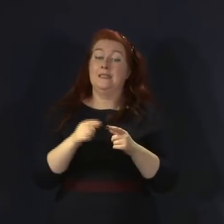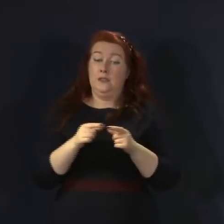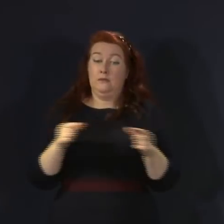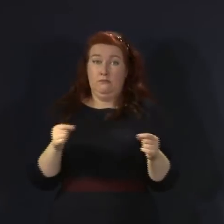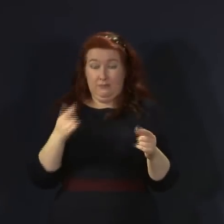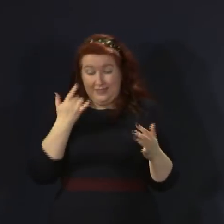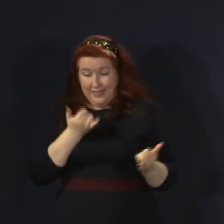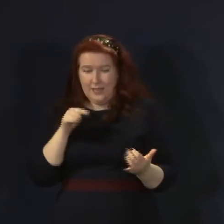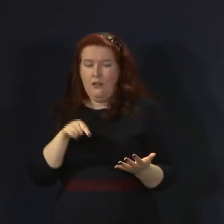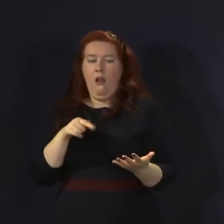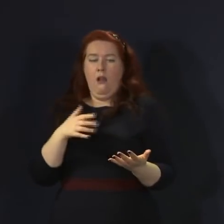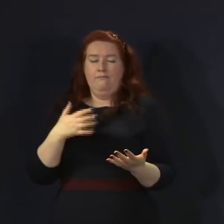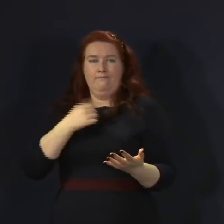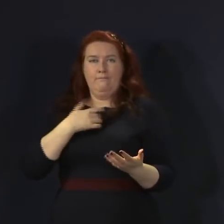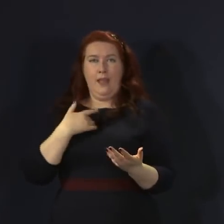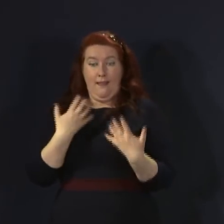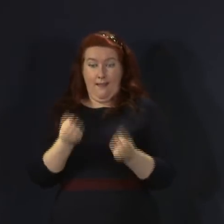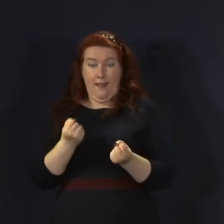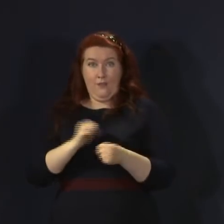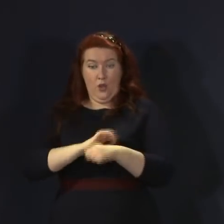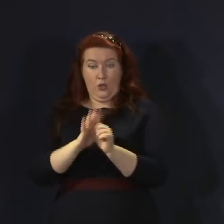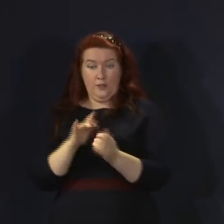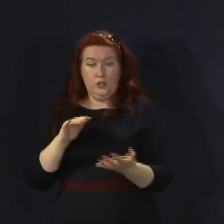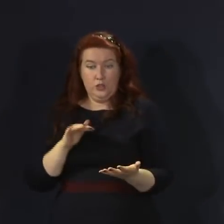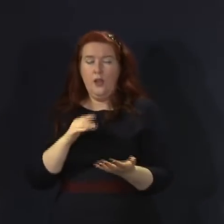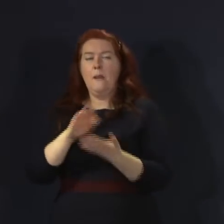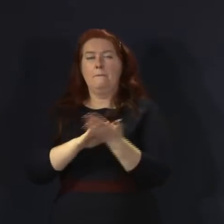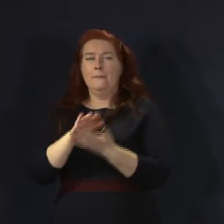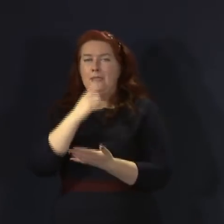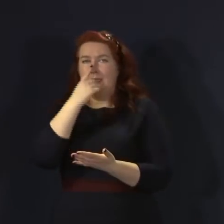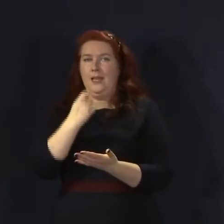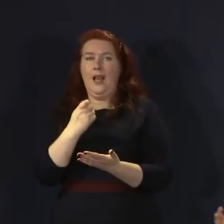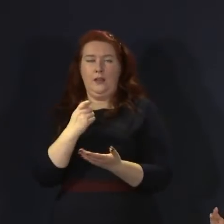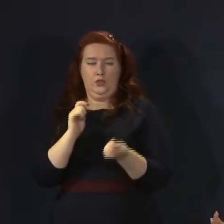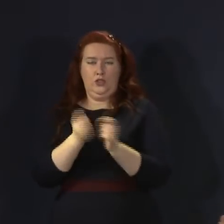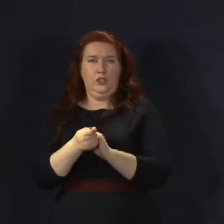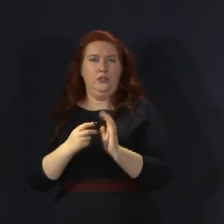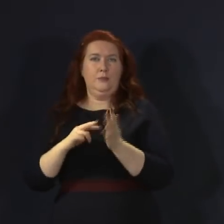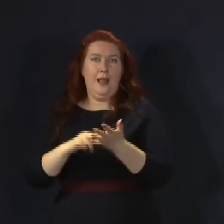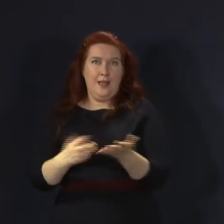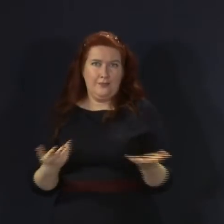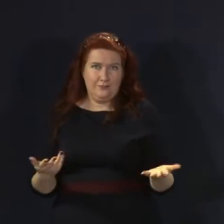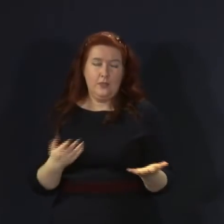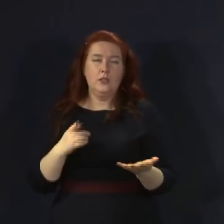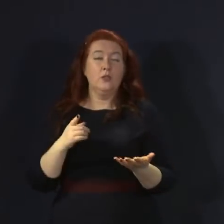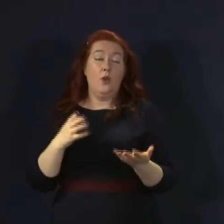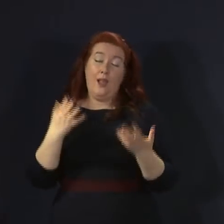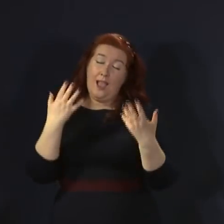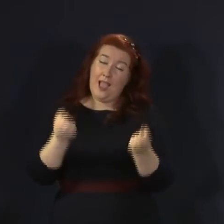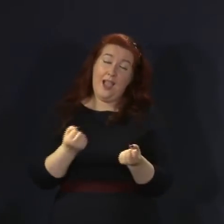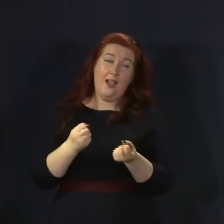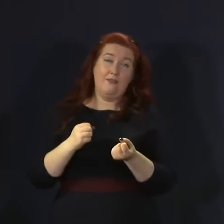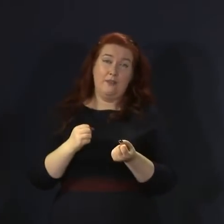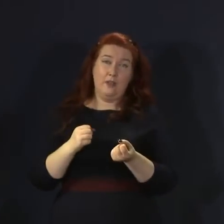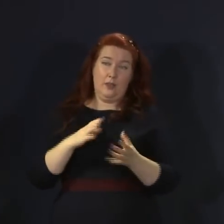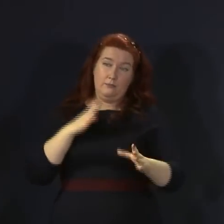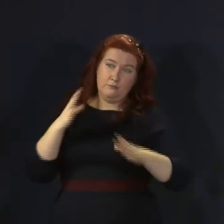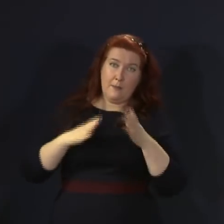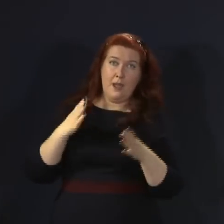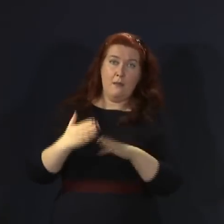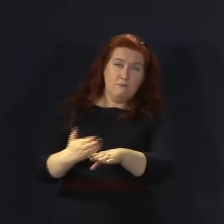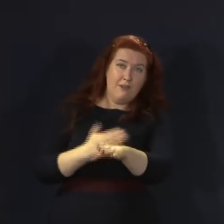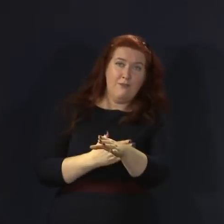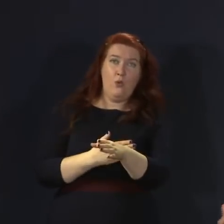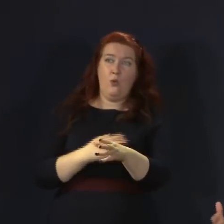can change their arrangements. So with all of the proper mitigations, both in terms of travel and how people behave on the islands,